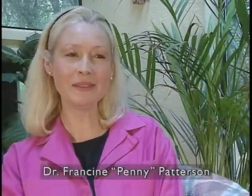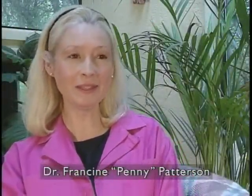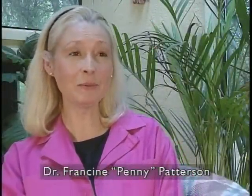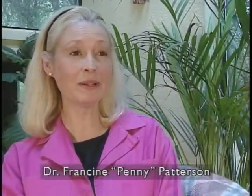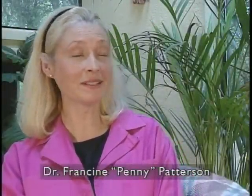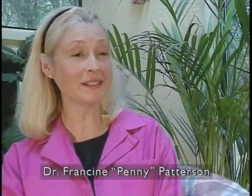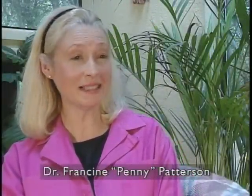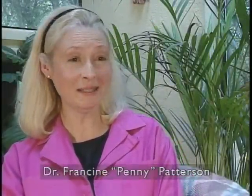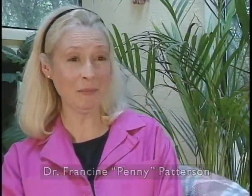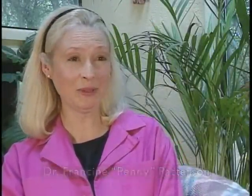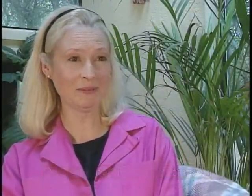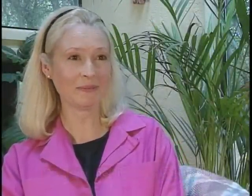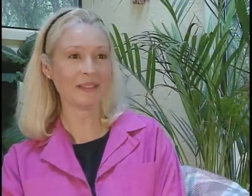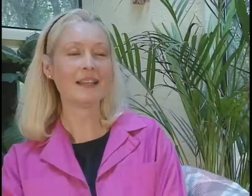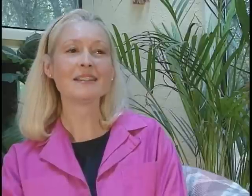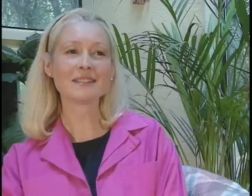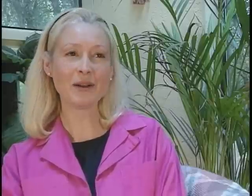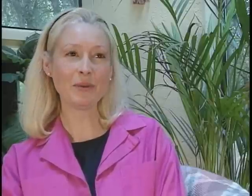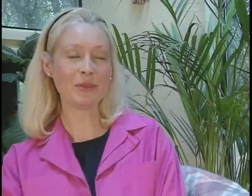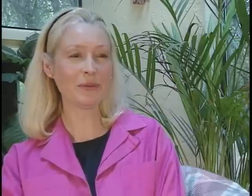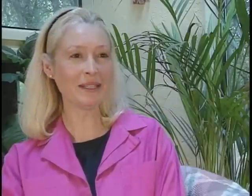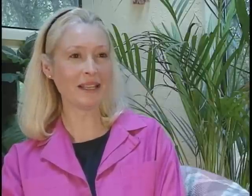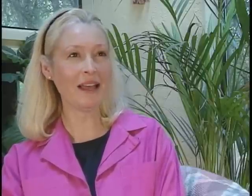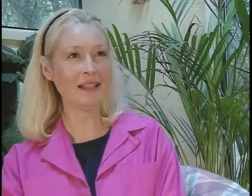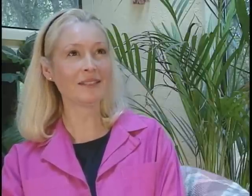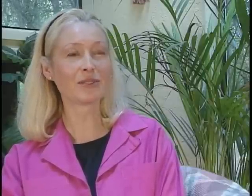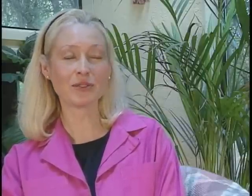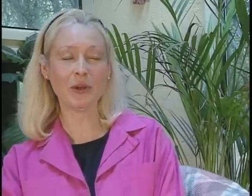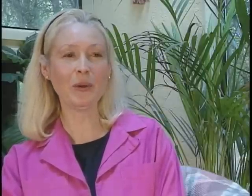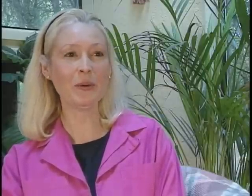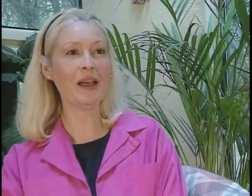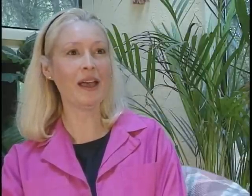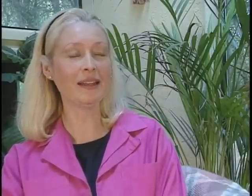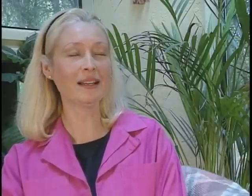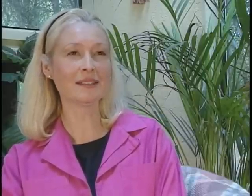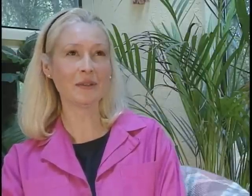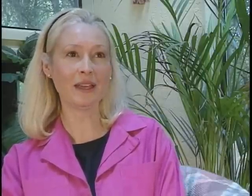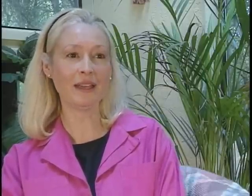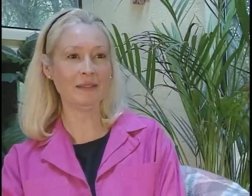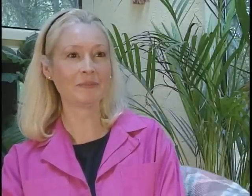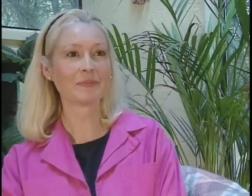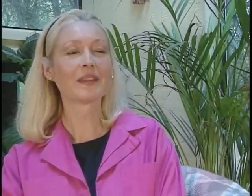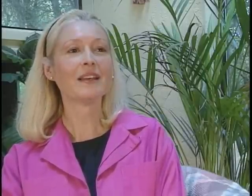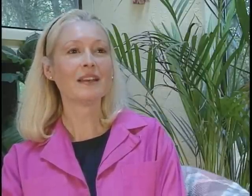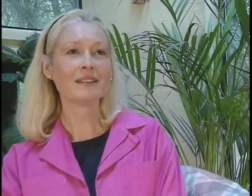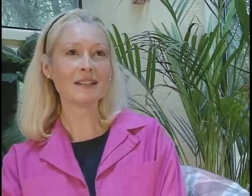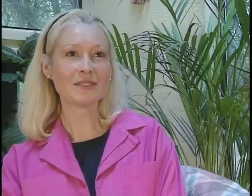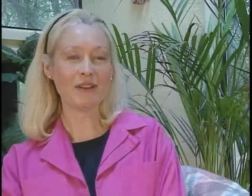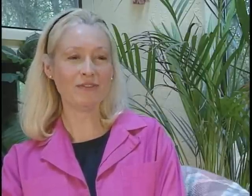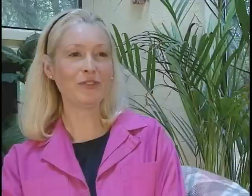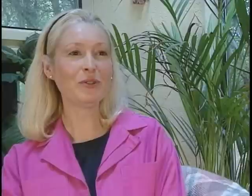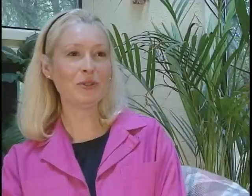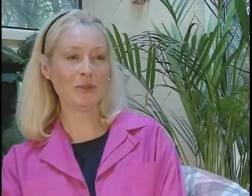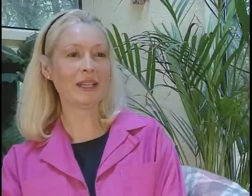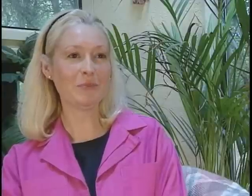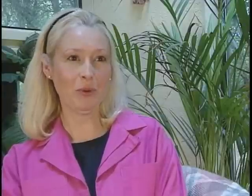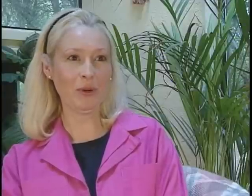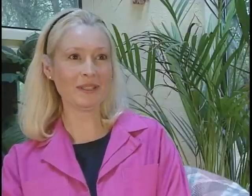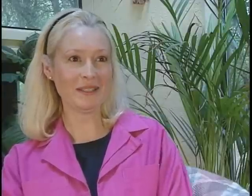think you better start simple. Start with three signs or so. And I said, okay, let's try food, drink, and more, since